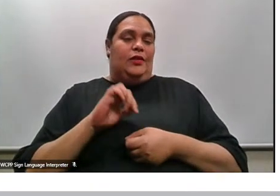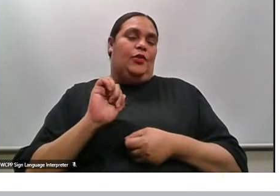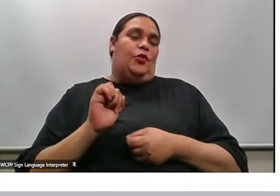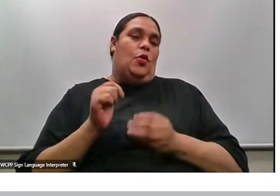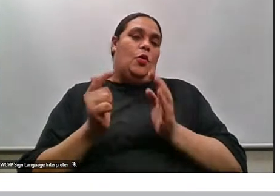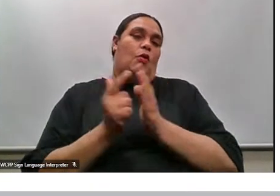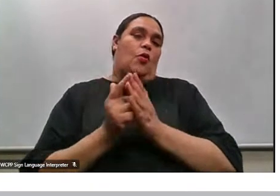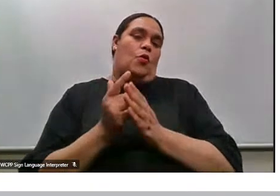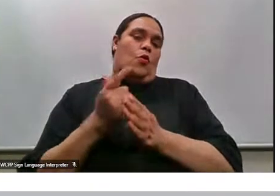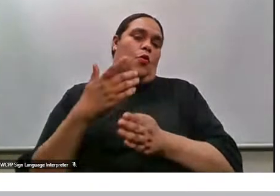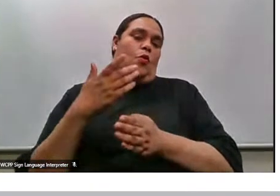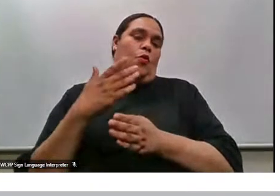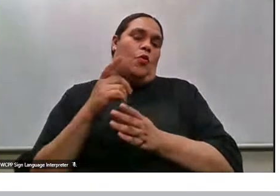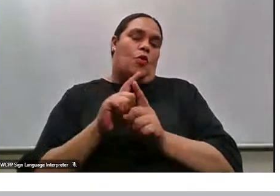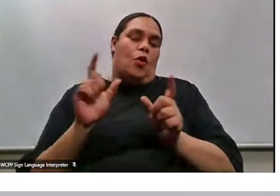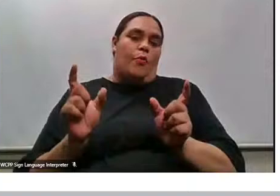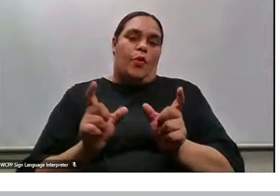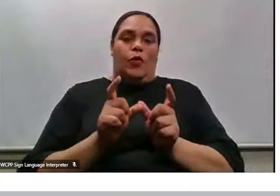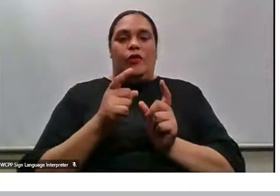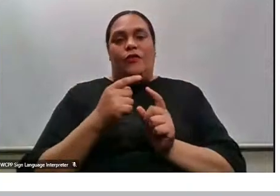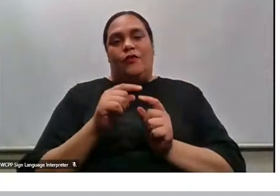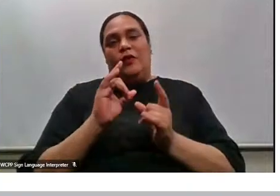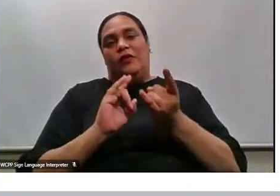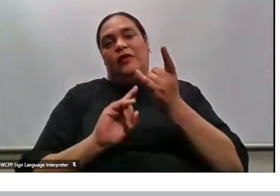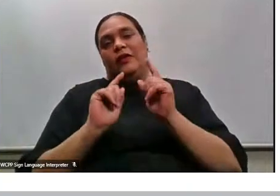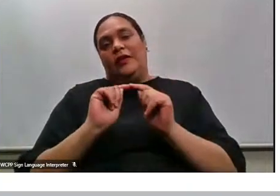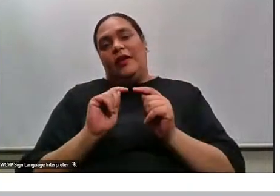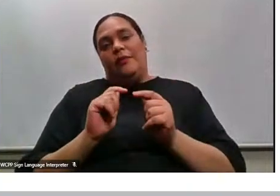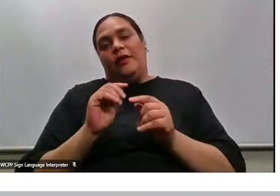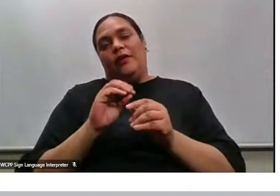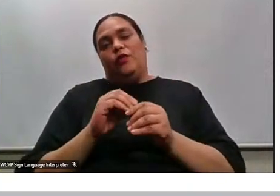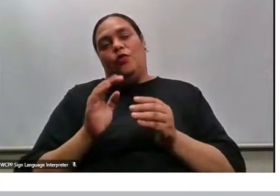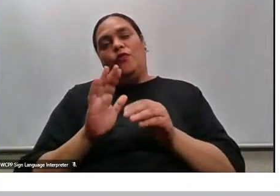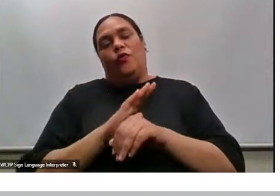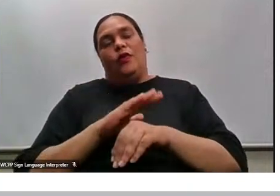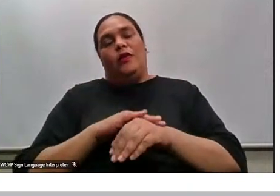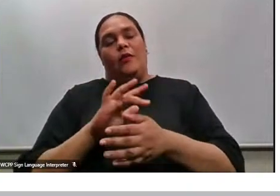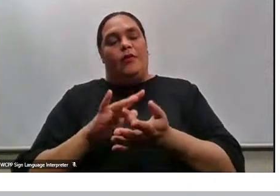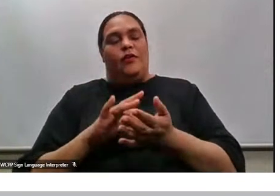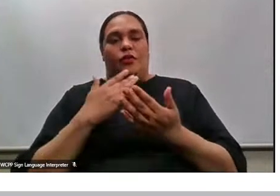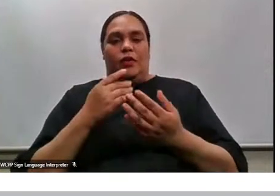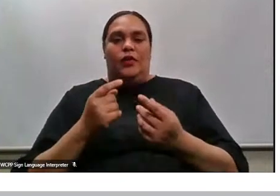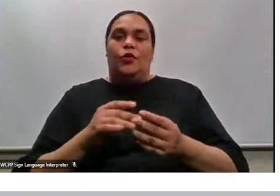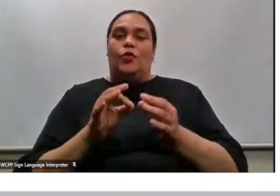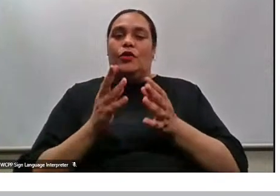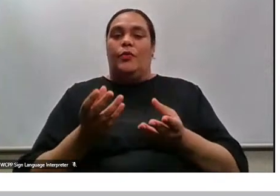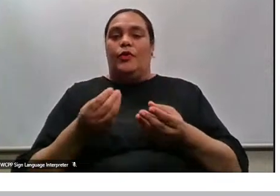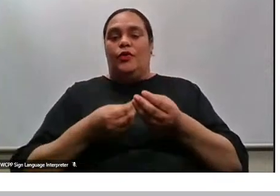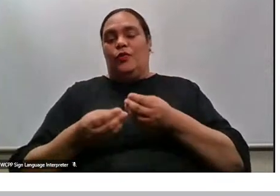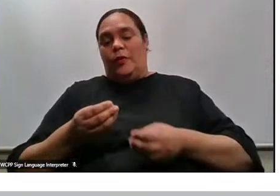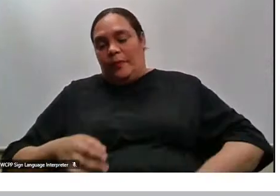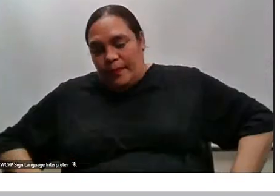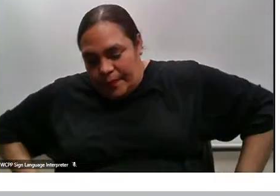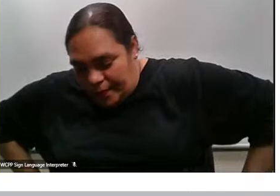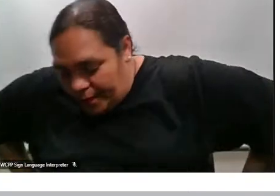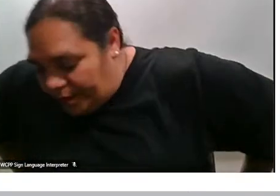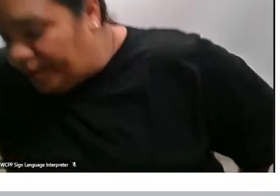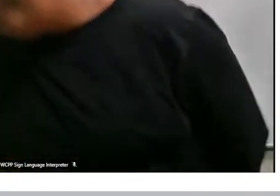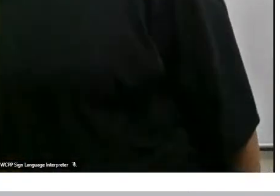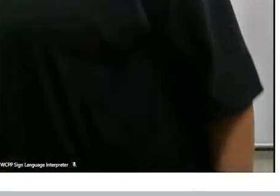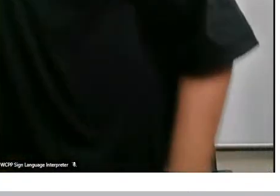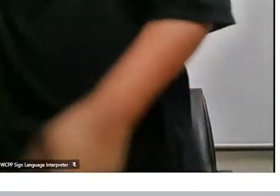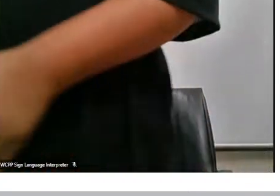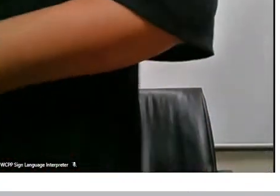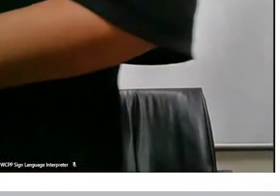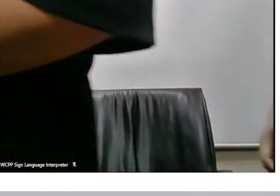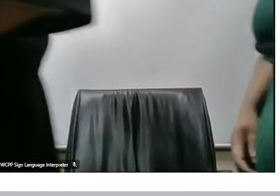law enforcement component of the City of Cape Town into permanent positions as well. Thank you, Chair. I will hand over to the